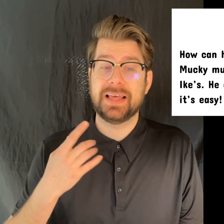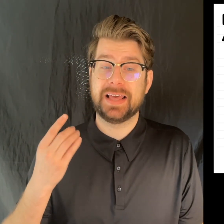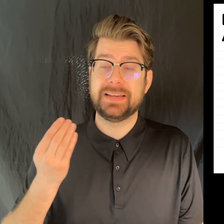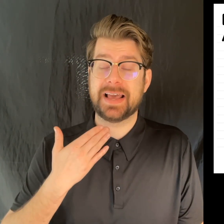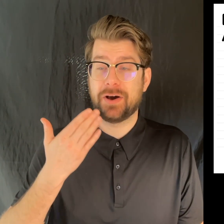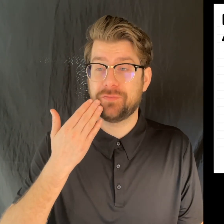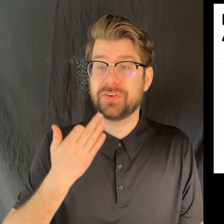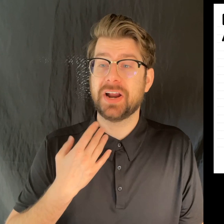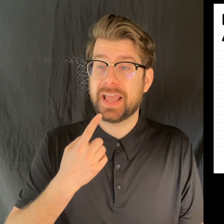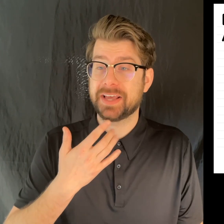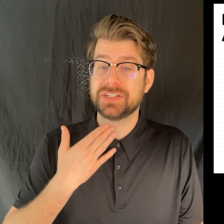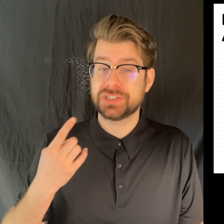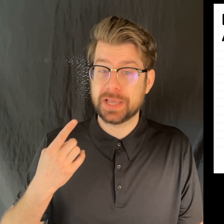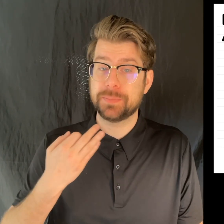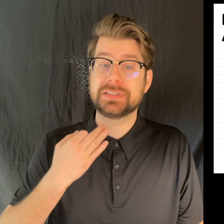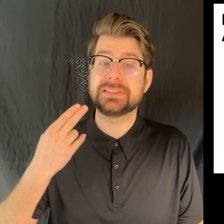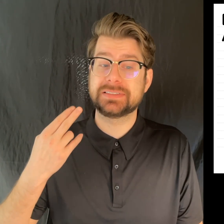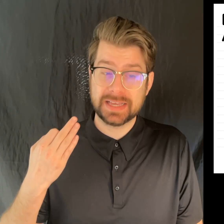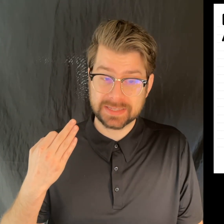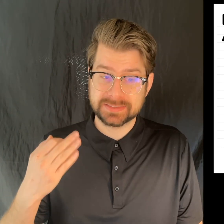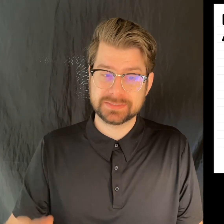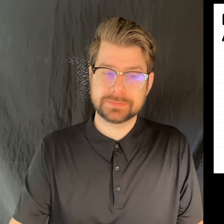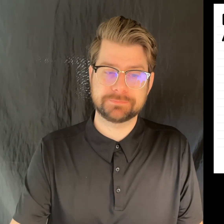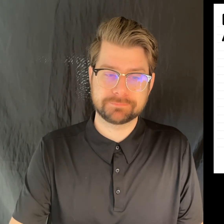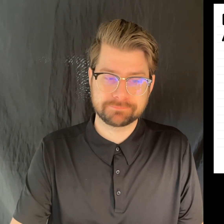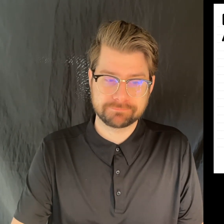And now for handshape 6.